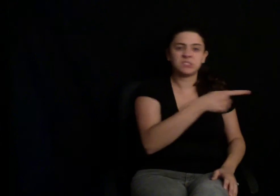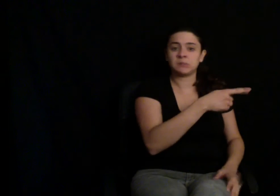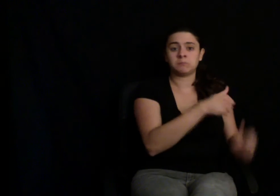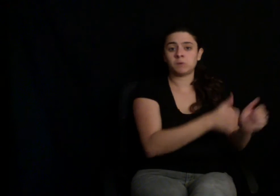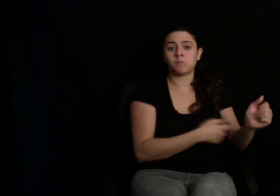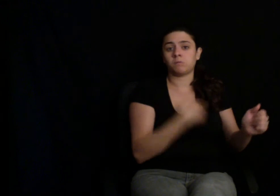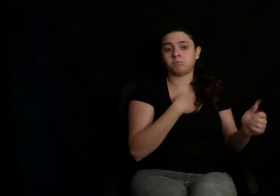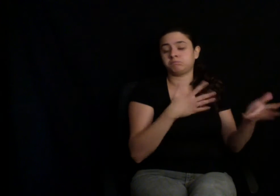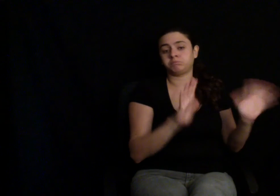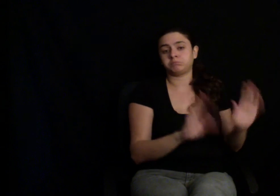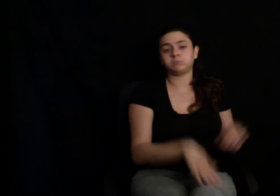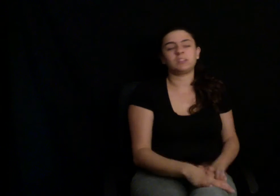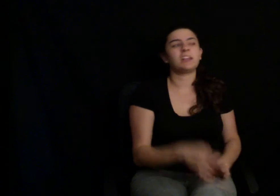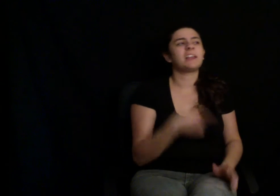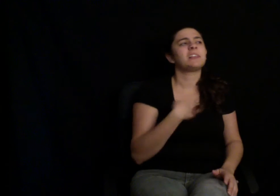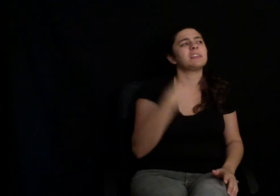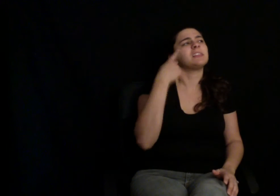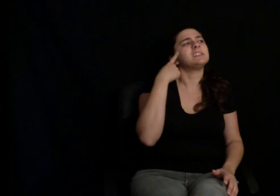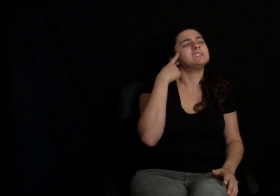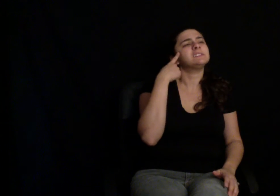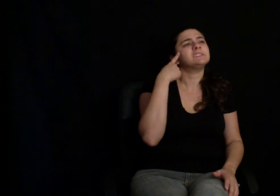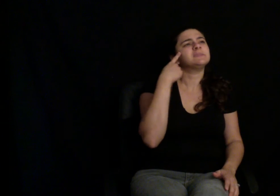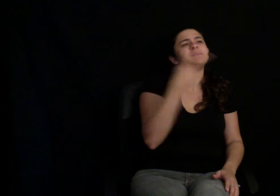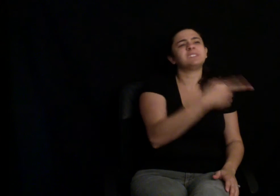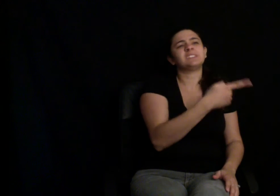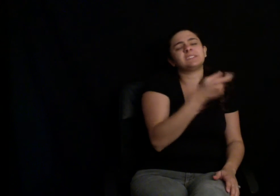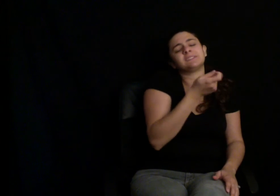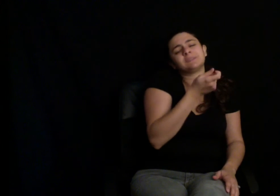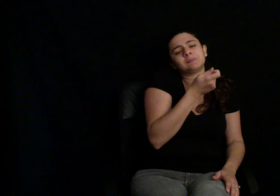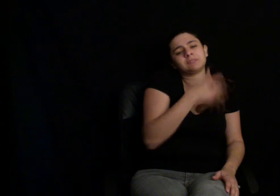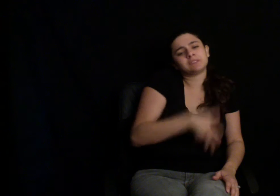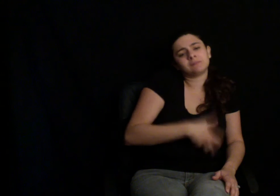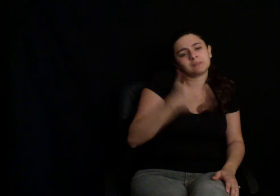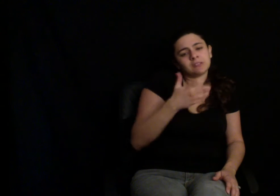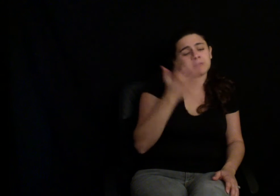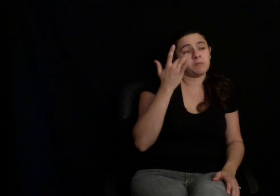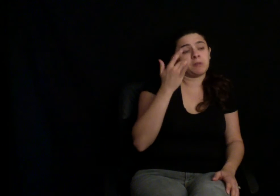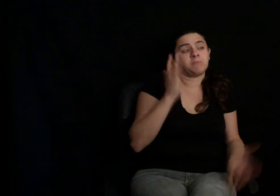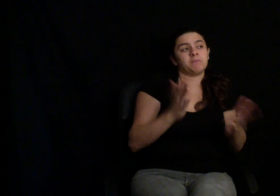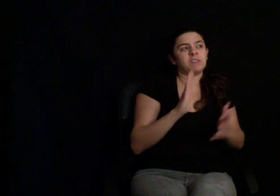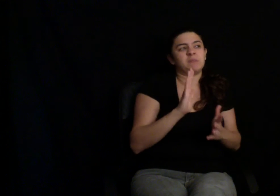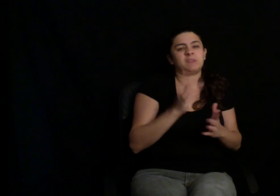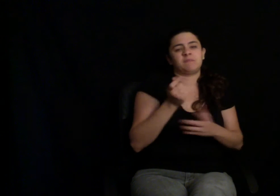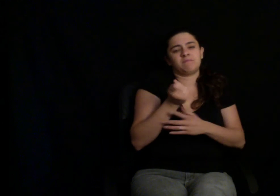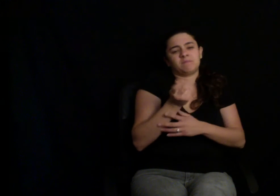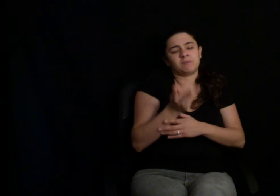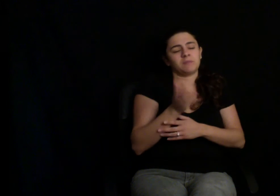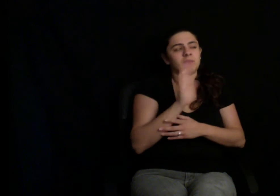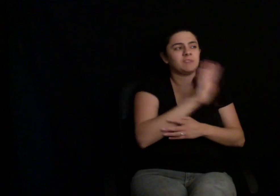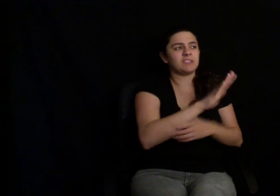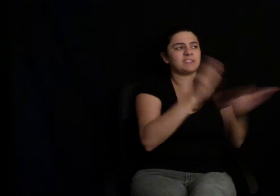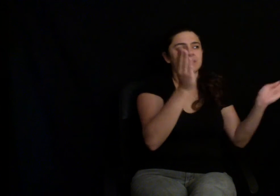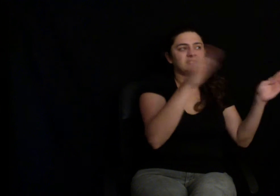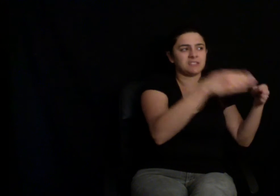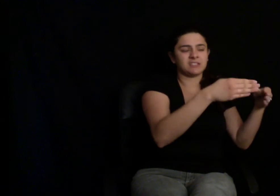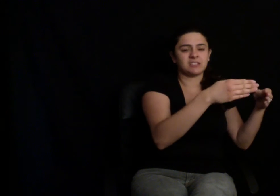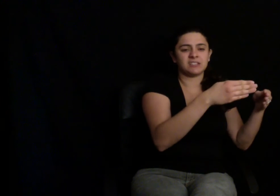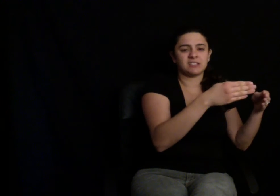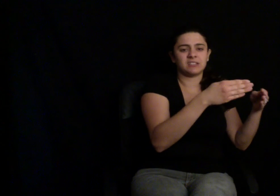think he was a little bit upset that maybe I stole some of his thunder in the promotion of Jack Reacher, but I'm still